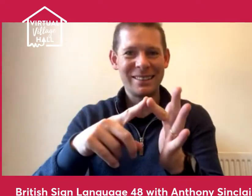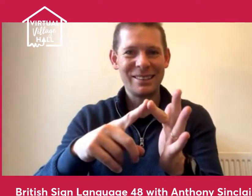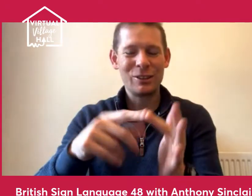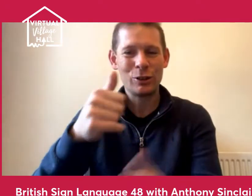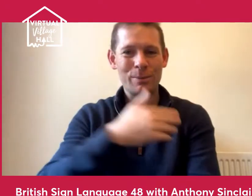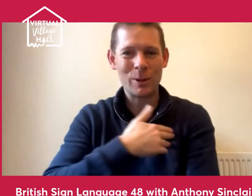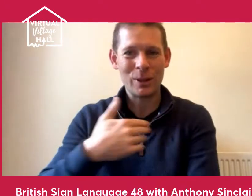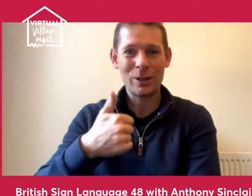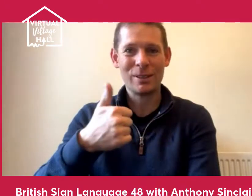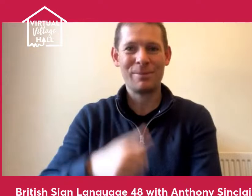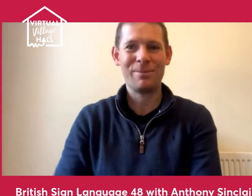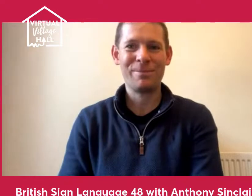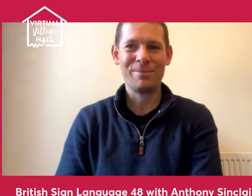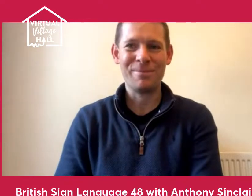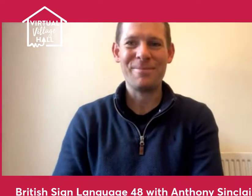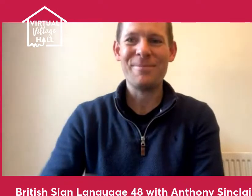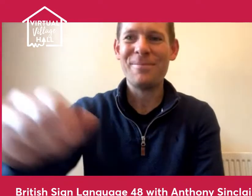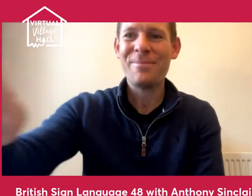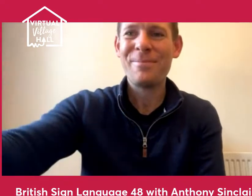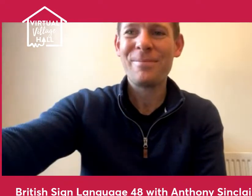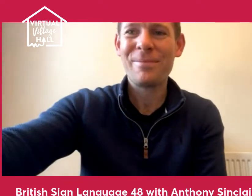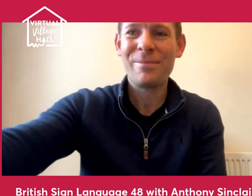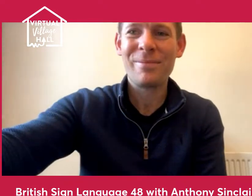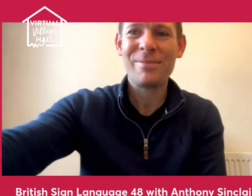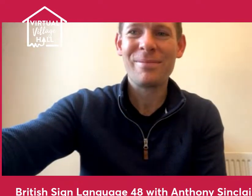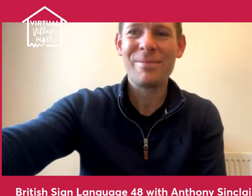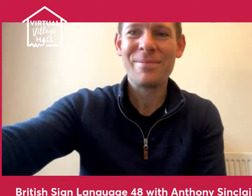And Jane, lovely to have you. Good morning as well.